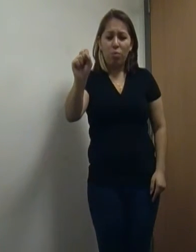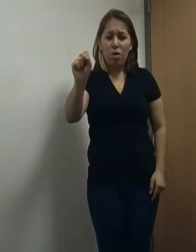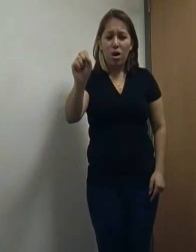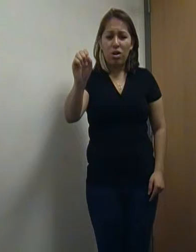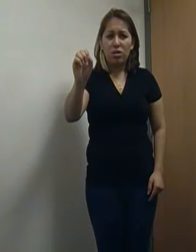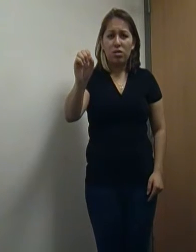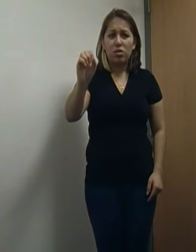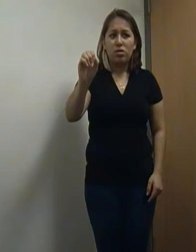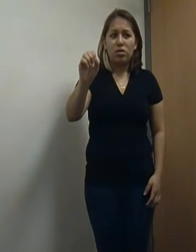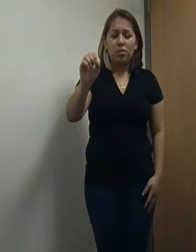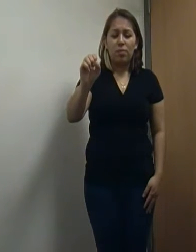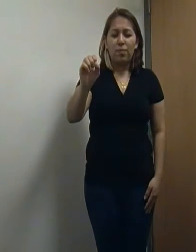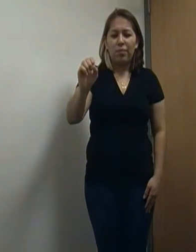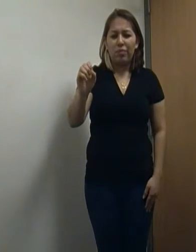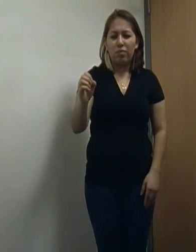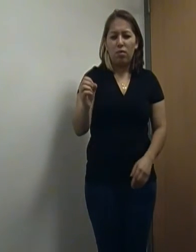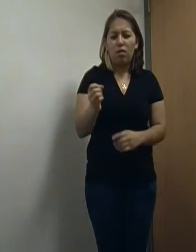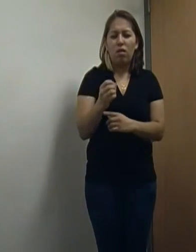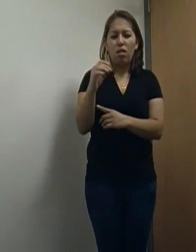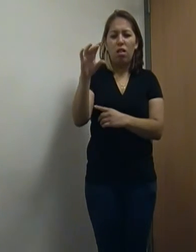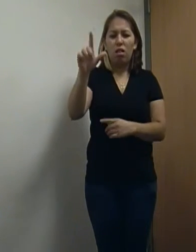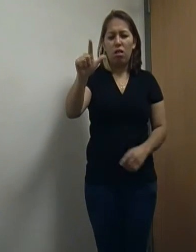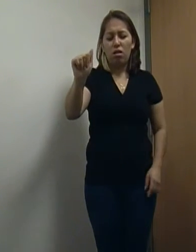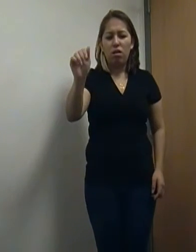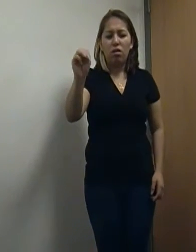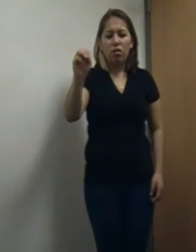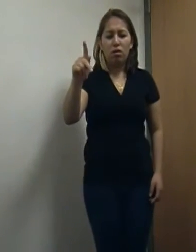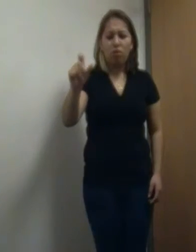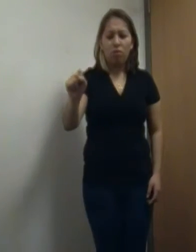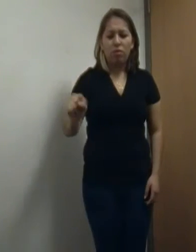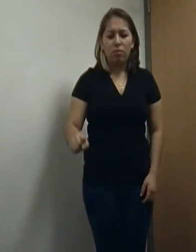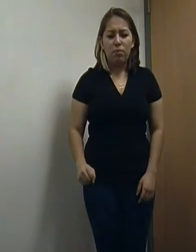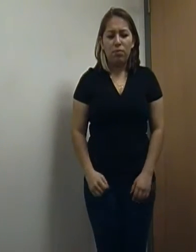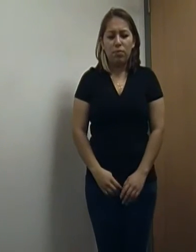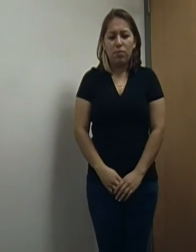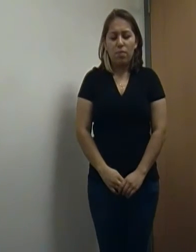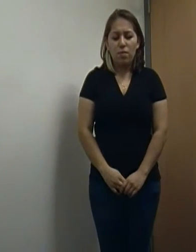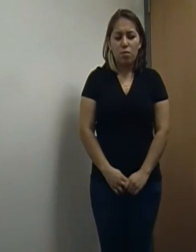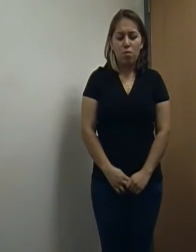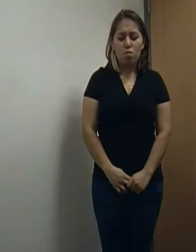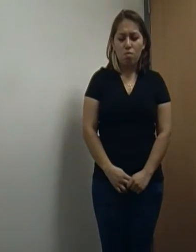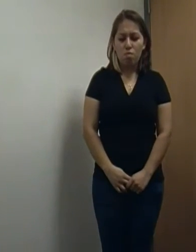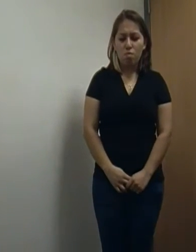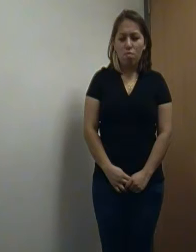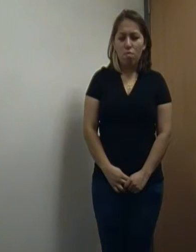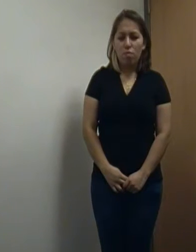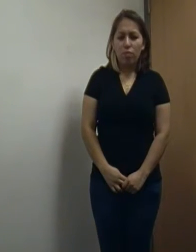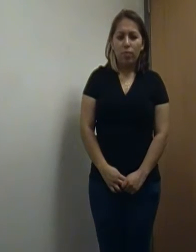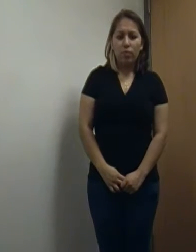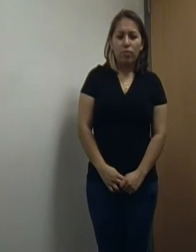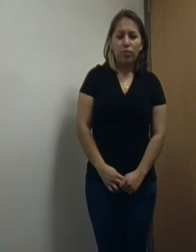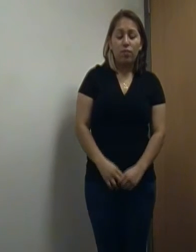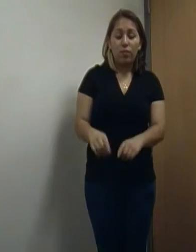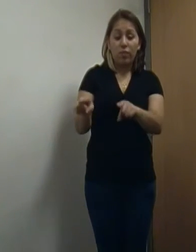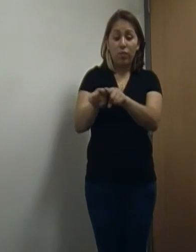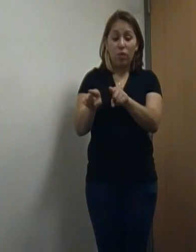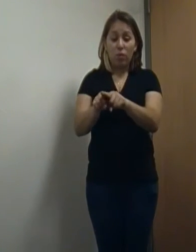Now, also in the family room you will find a huge oak table, very similar to the one in my